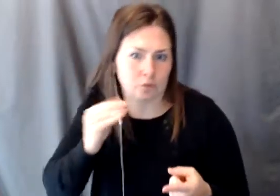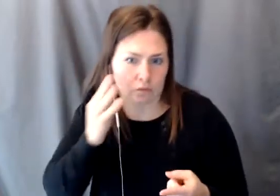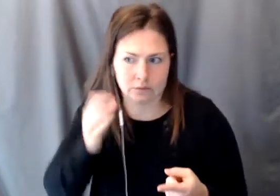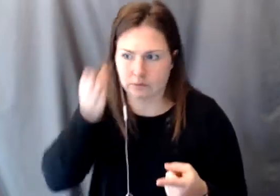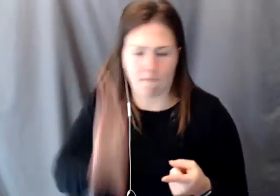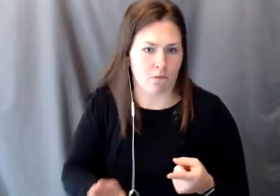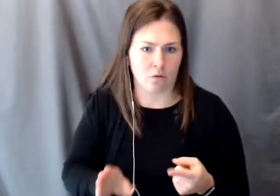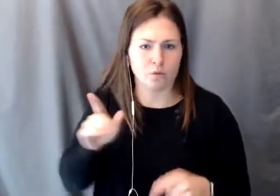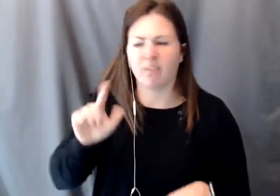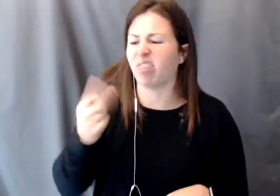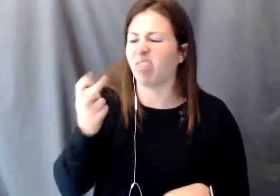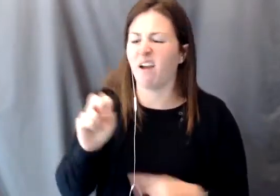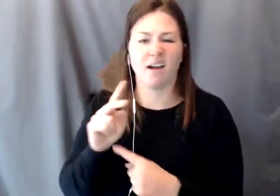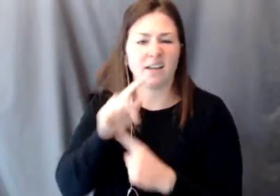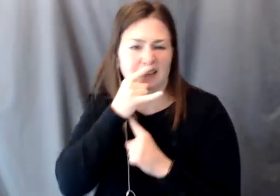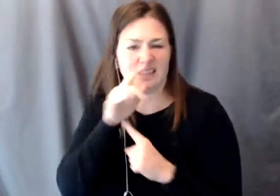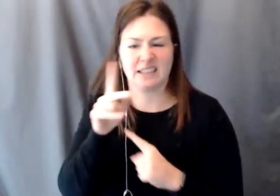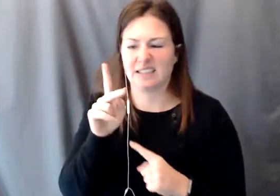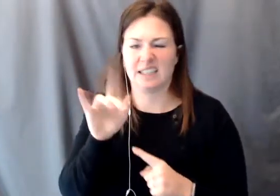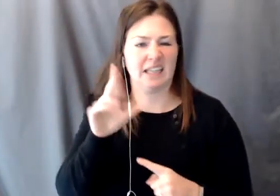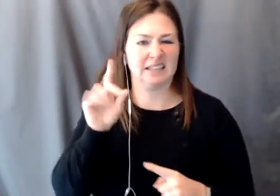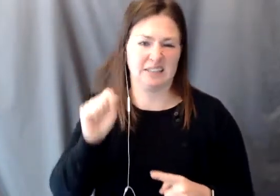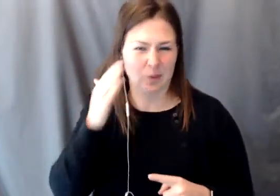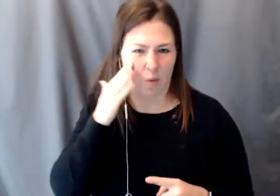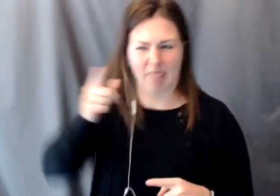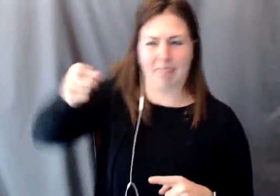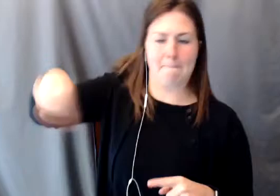kids, them in the house, you know, I mean,